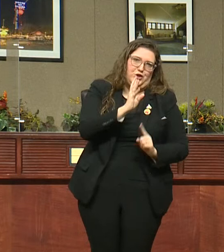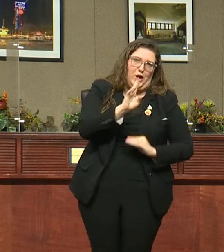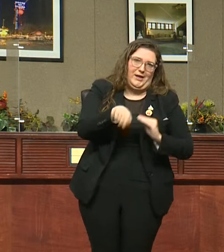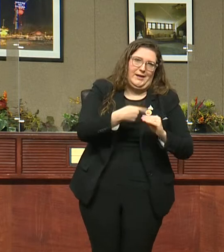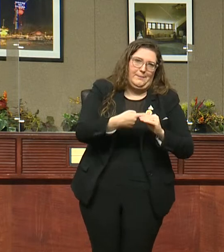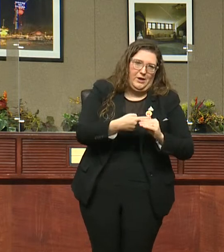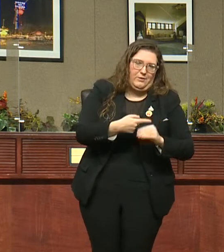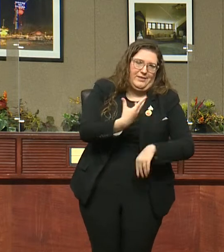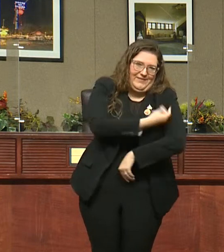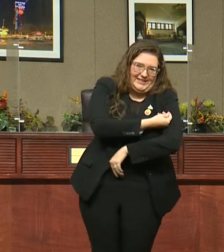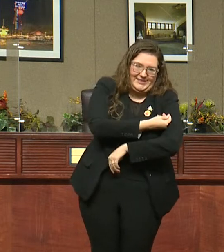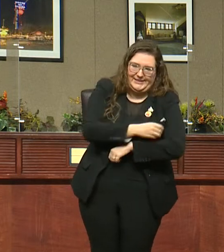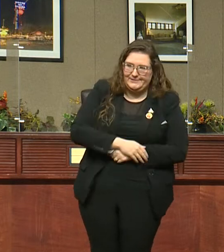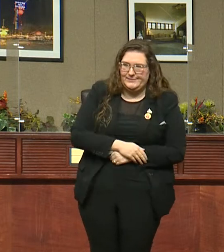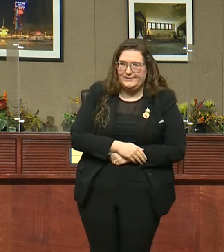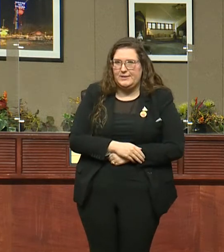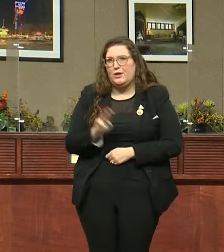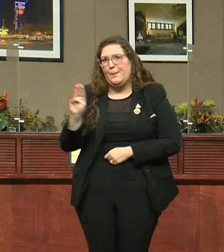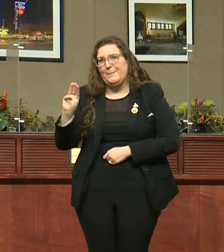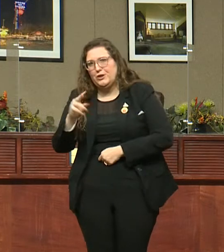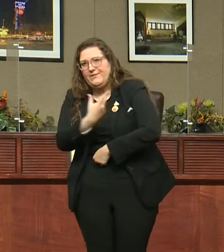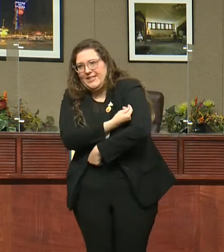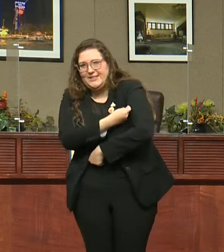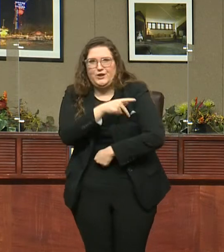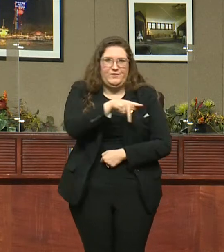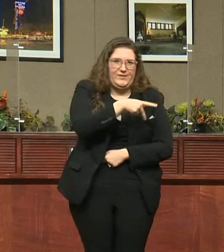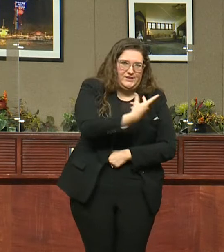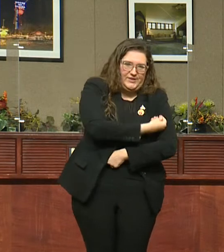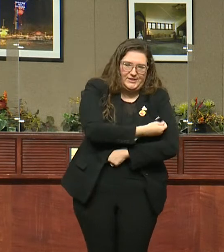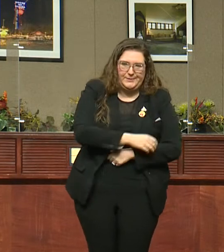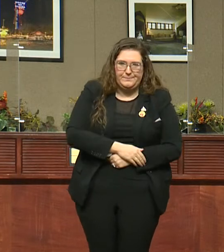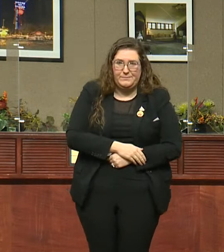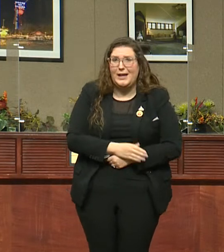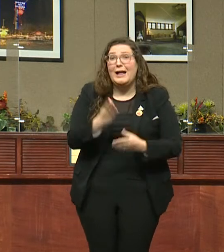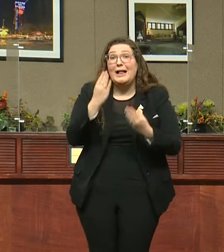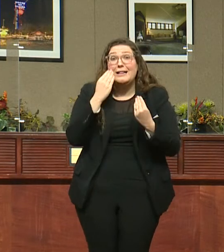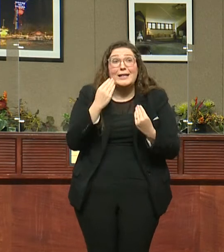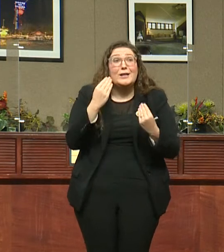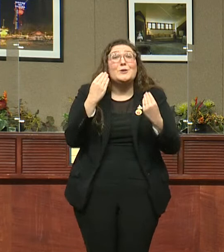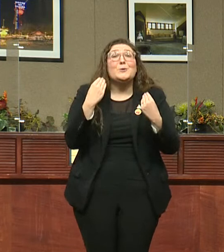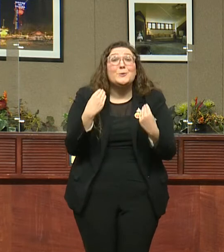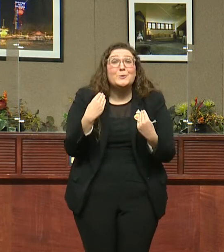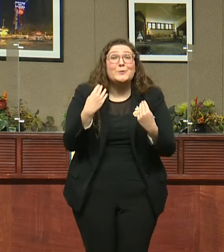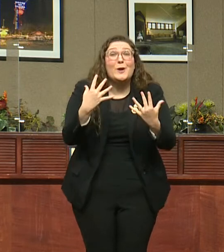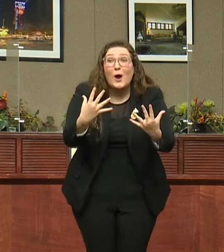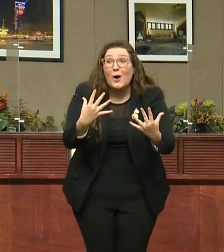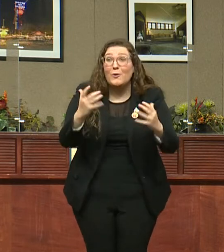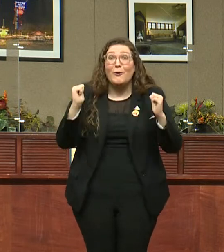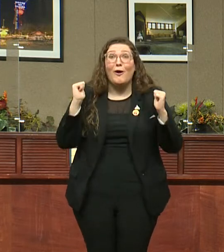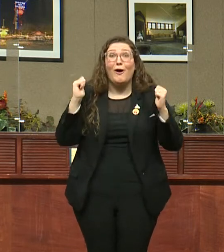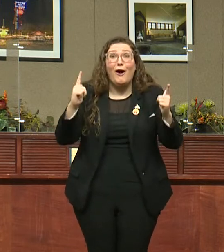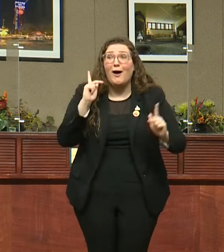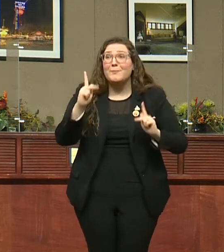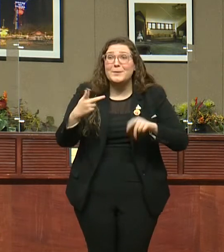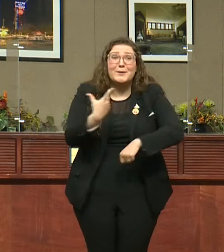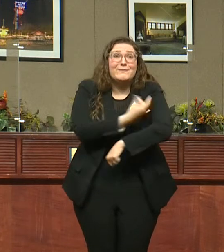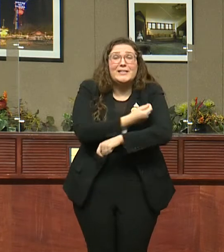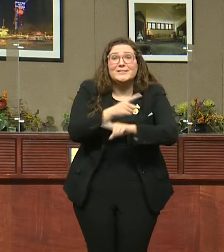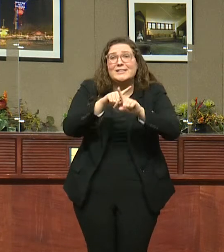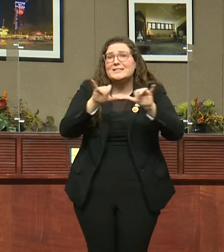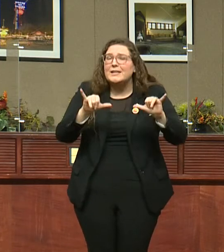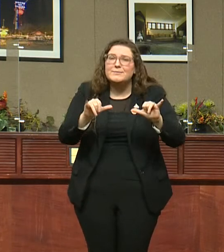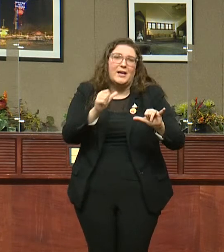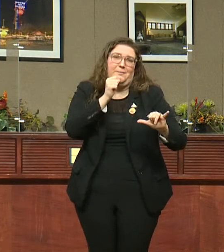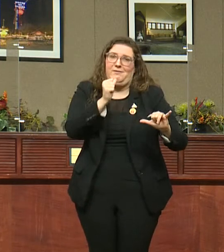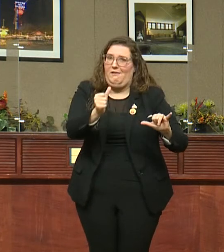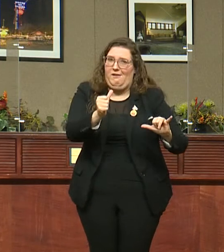But it's important for people to know that we will get to you, we just cannot get to all of you at the same time. We